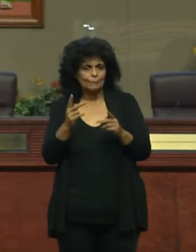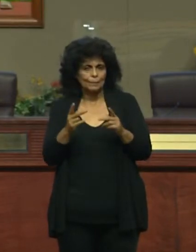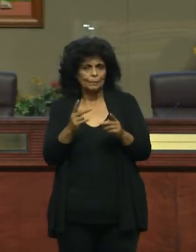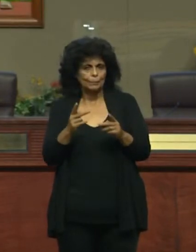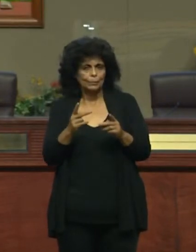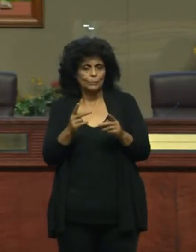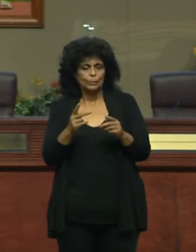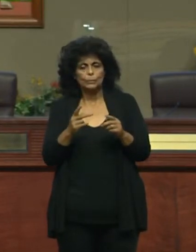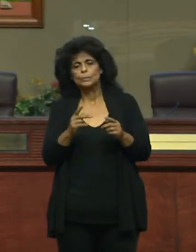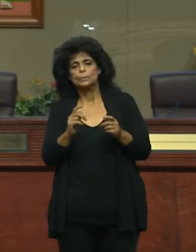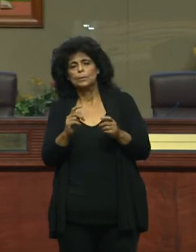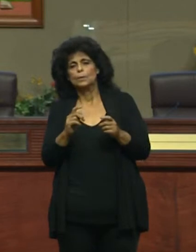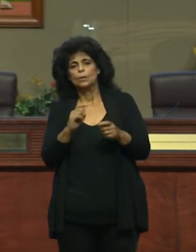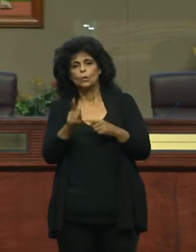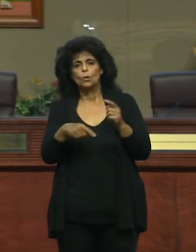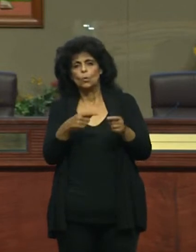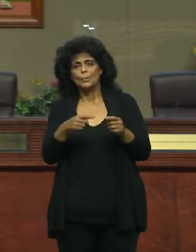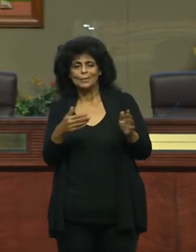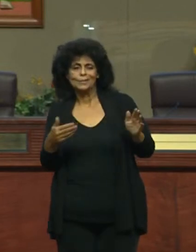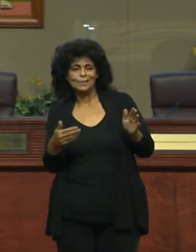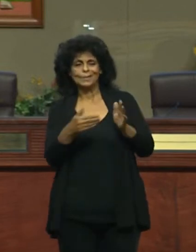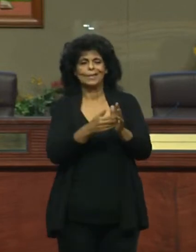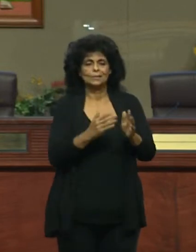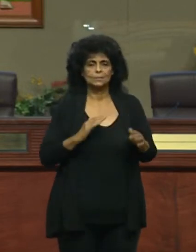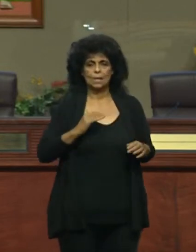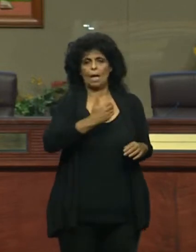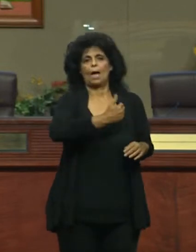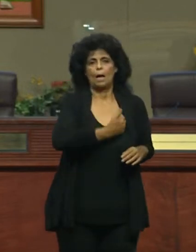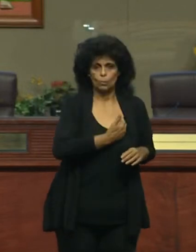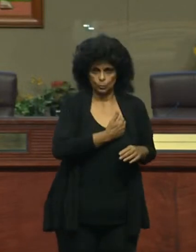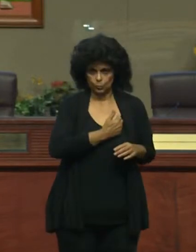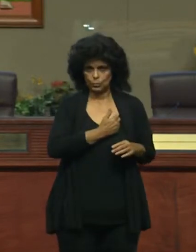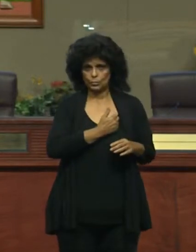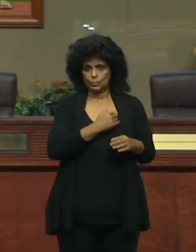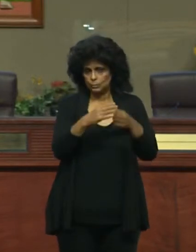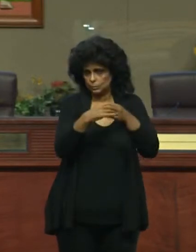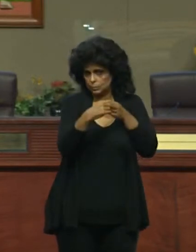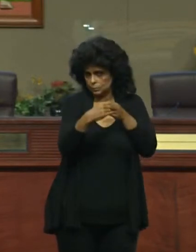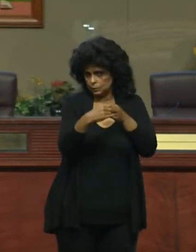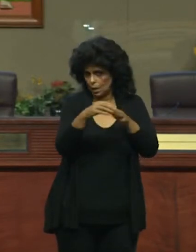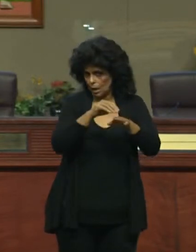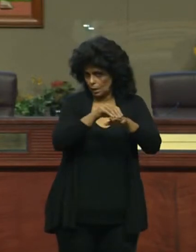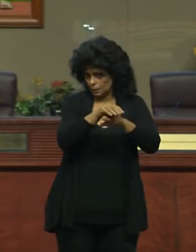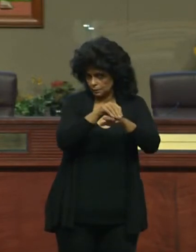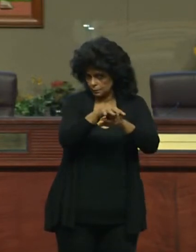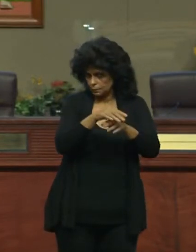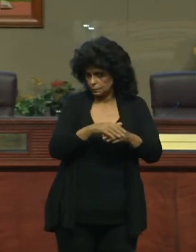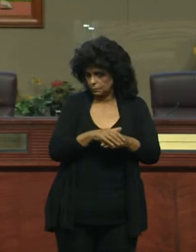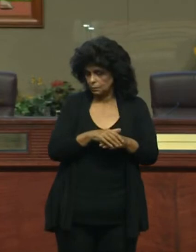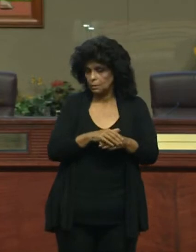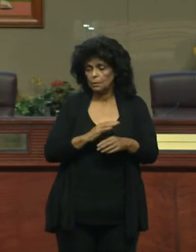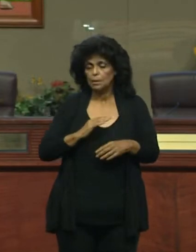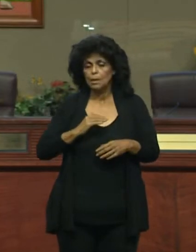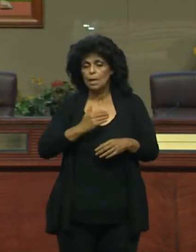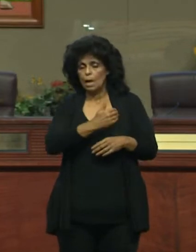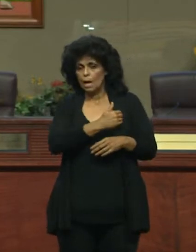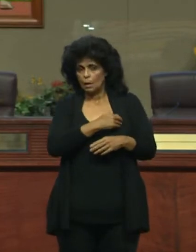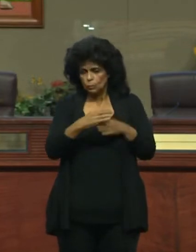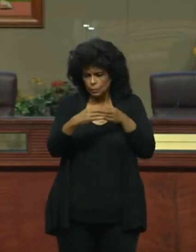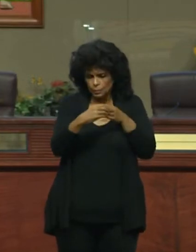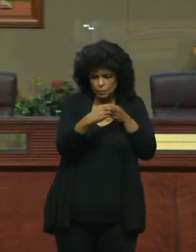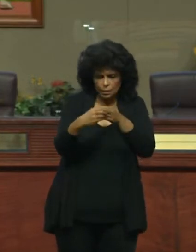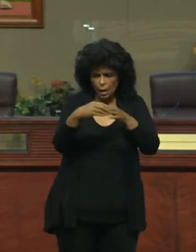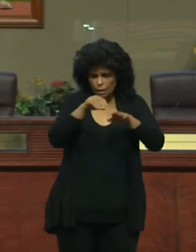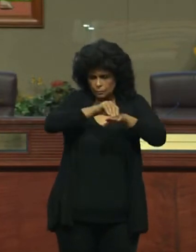Orange County. Those guidelines were developed with an abundance of input from the experts here in